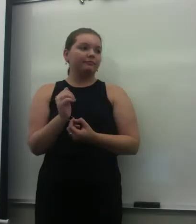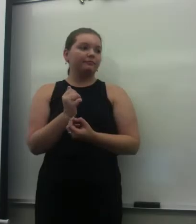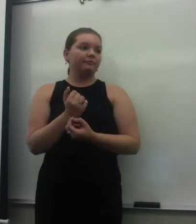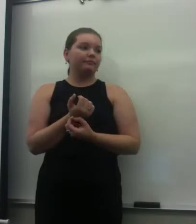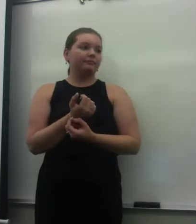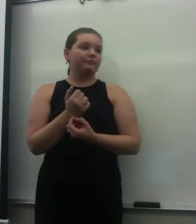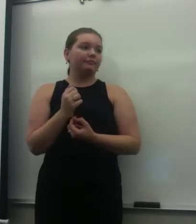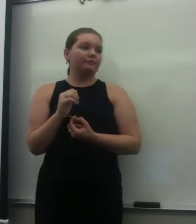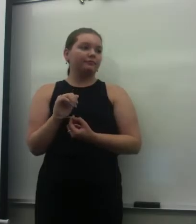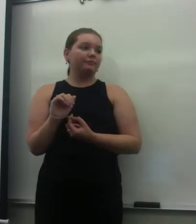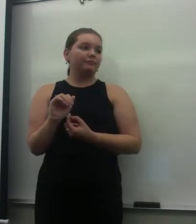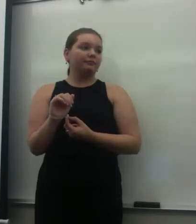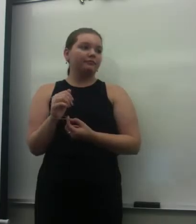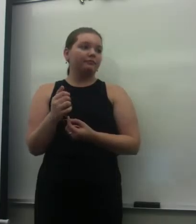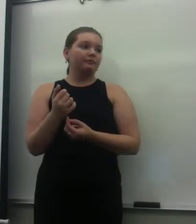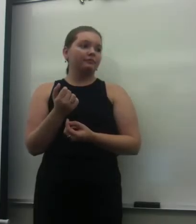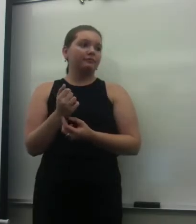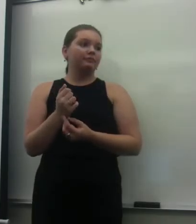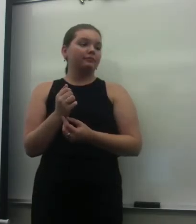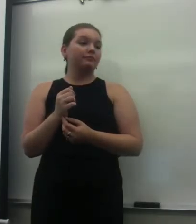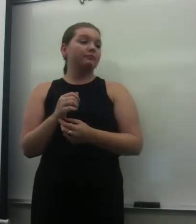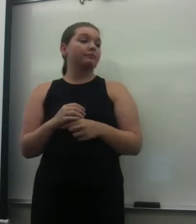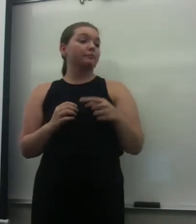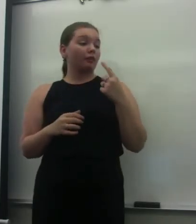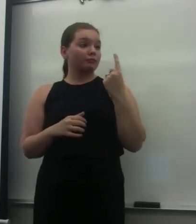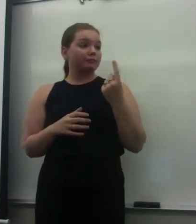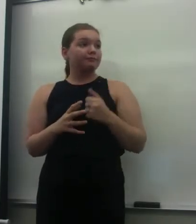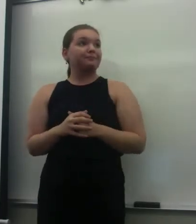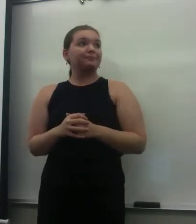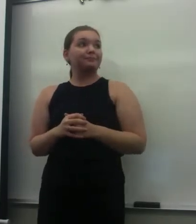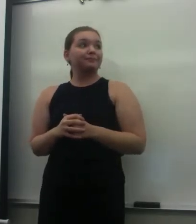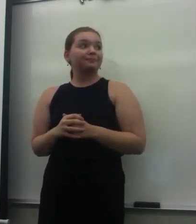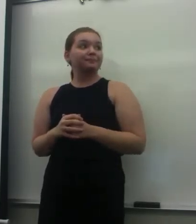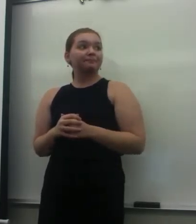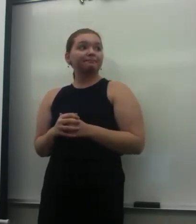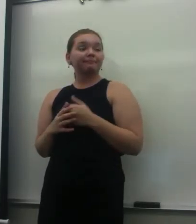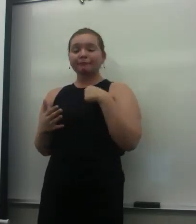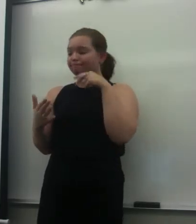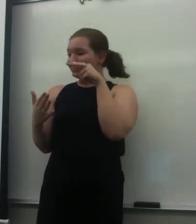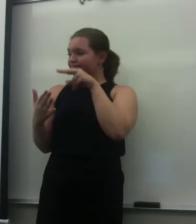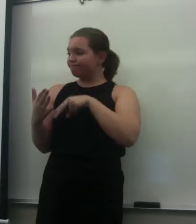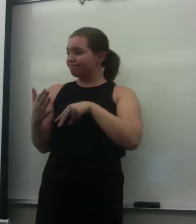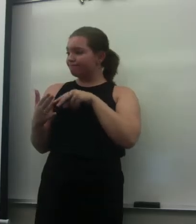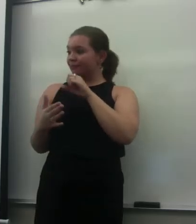Also, I was reading on the SPP, that according to